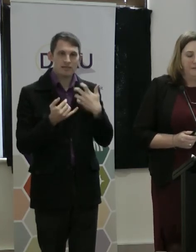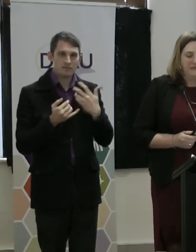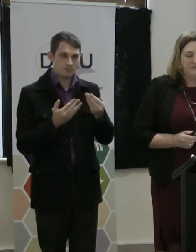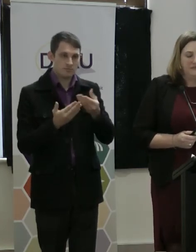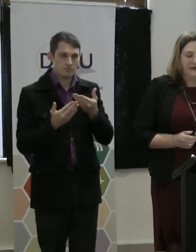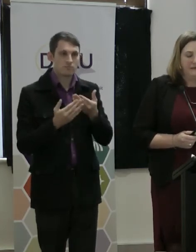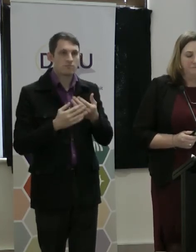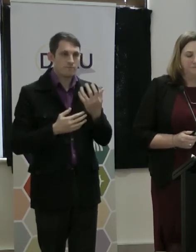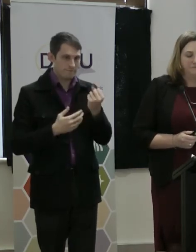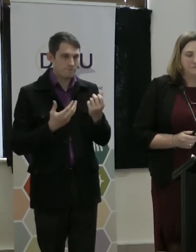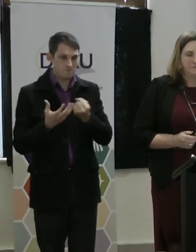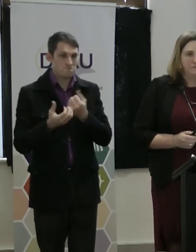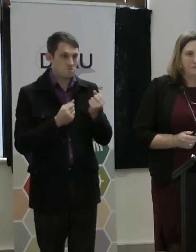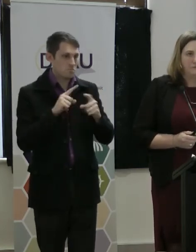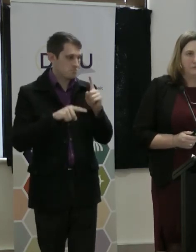But